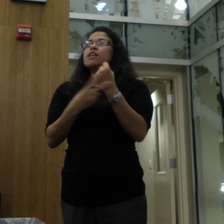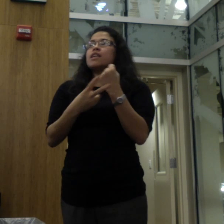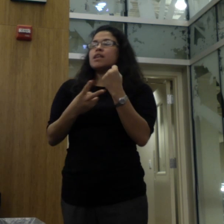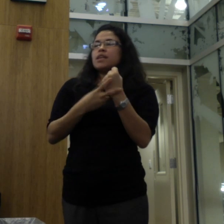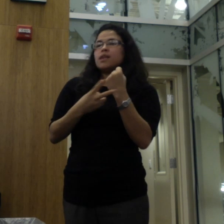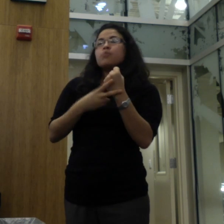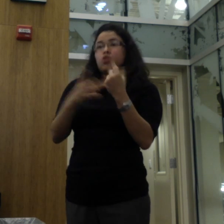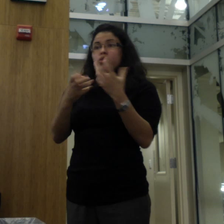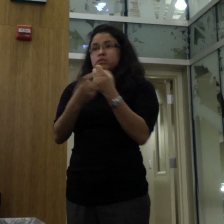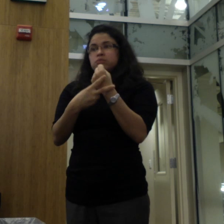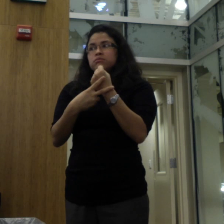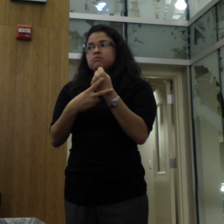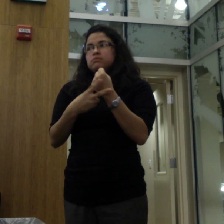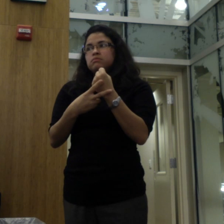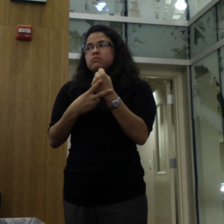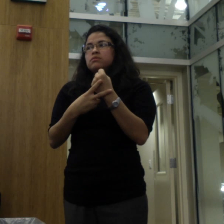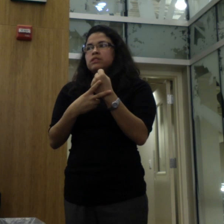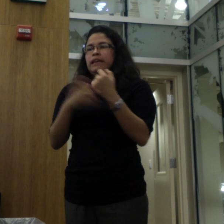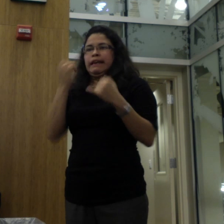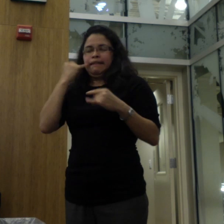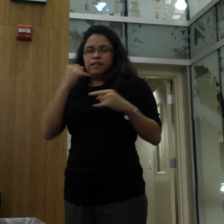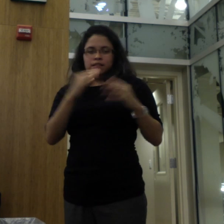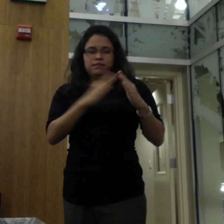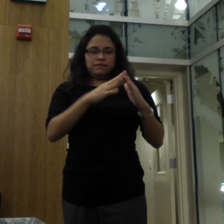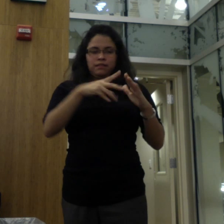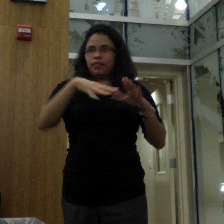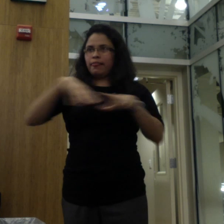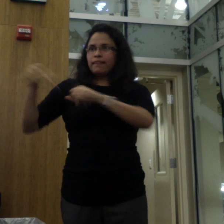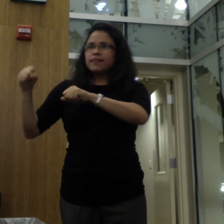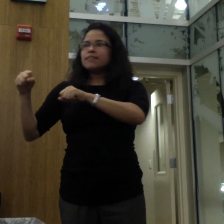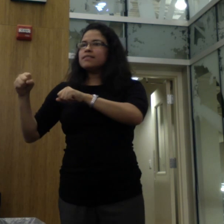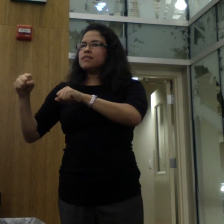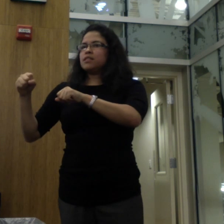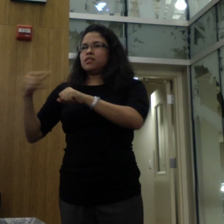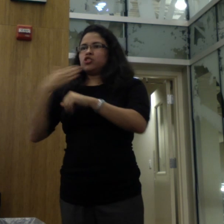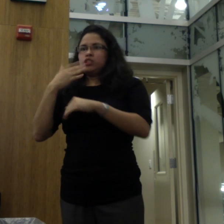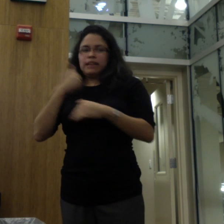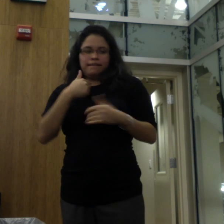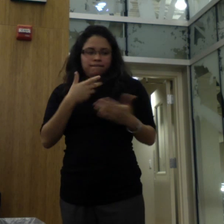town, isn't easily gotten to. You know, I was just talking about this with my